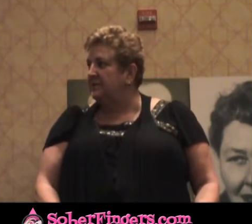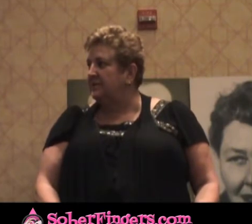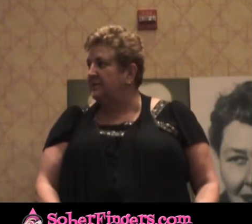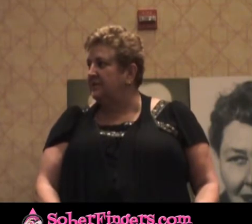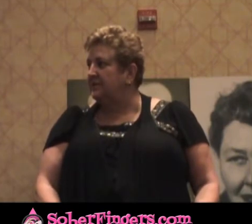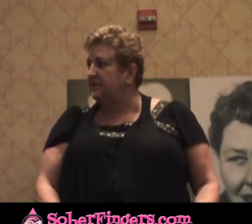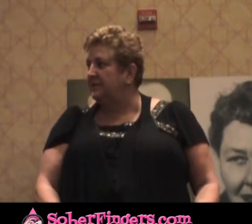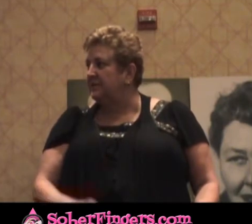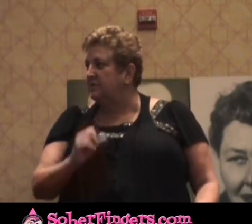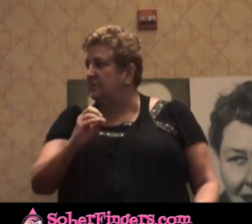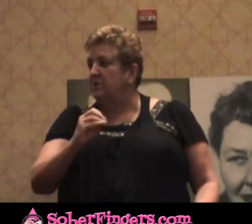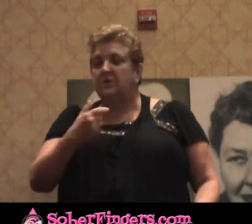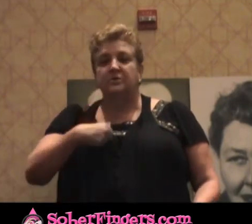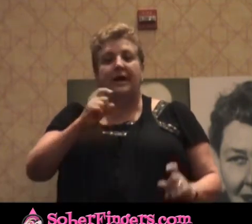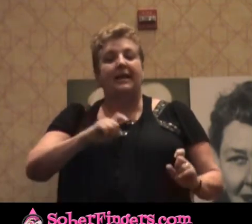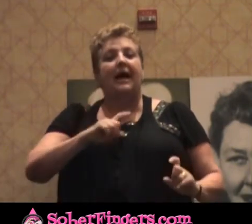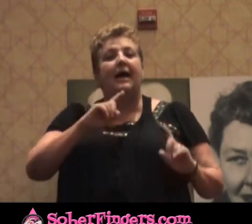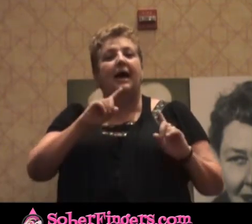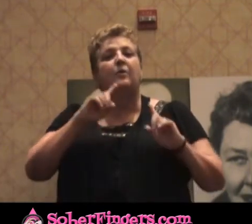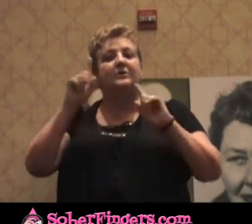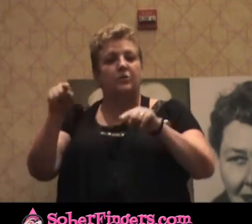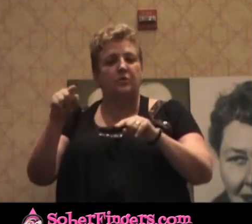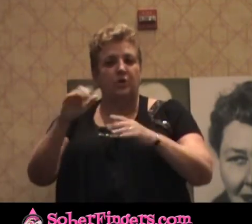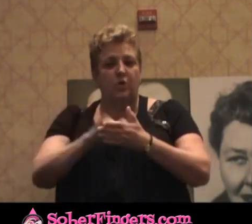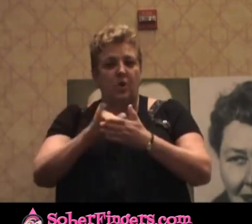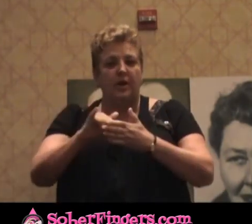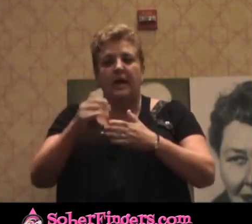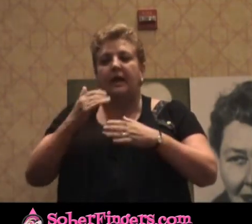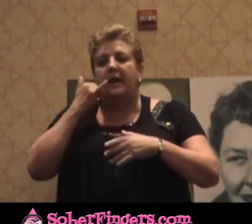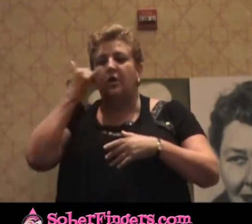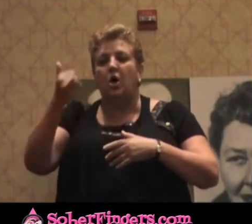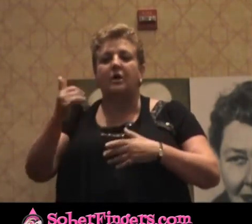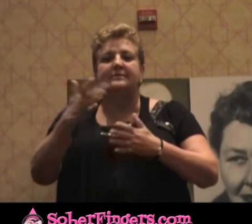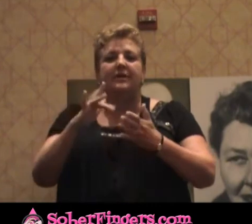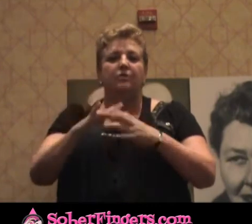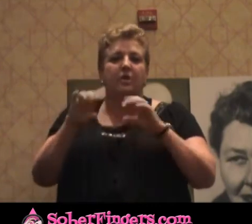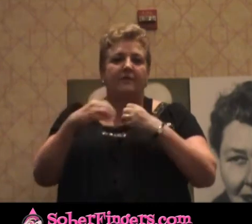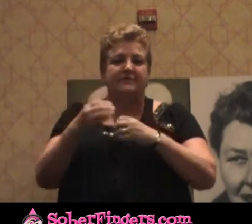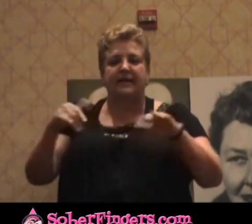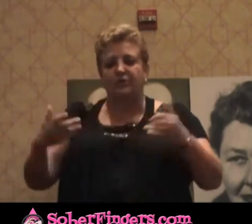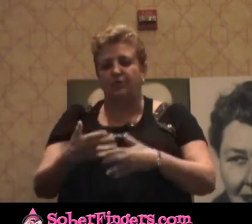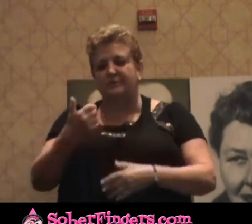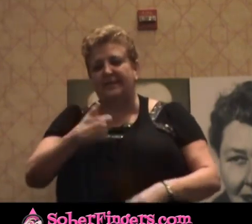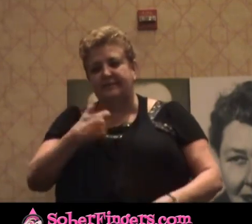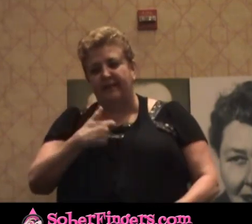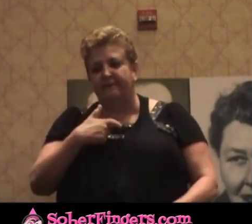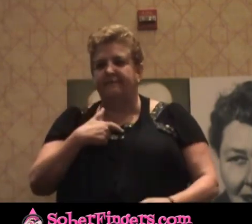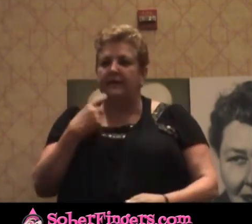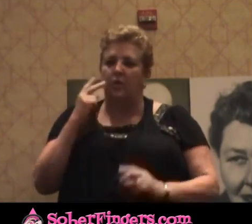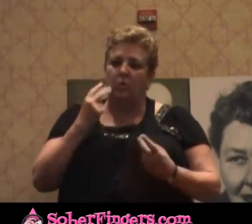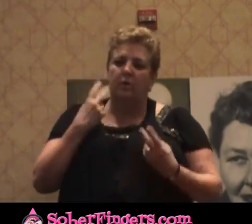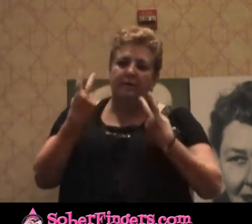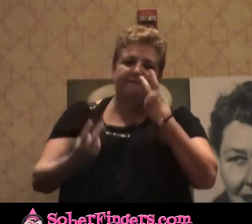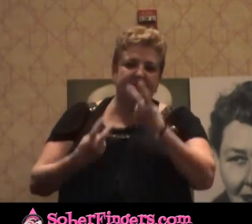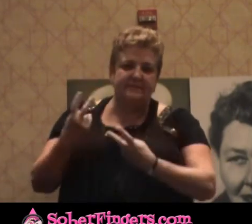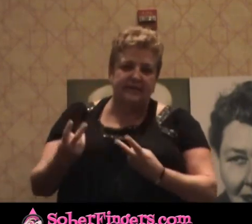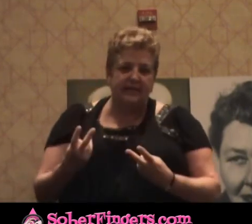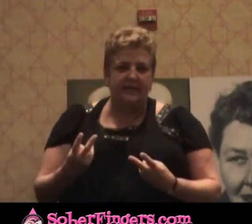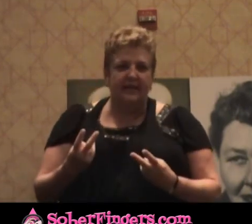So I had to go to New York and I called central office and introduced myself and made a trip there. And everybody knows me in central office. I spoke at a meeting down